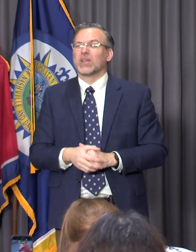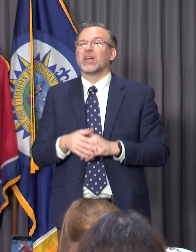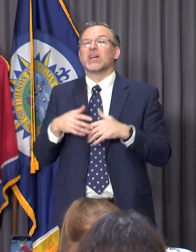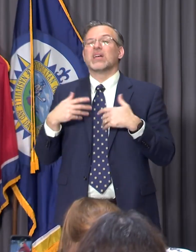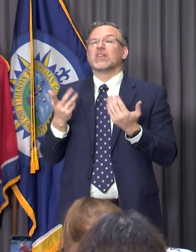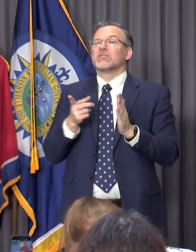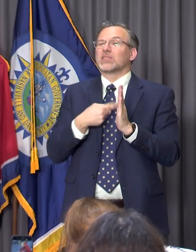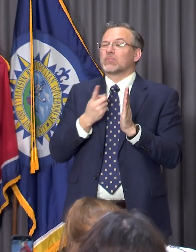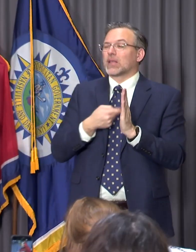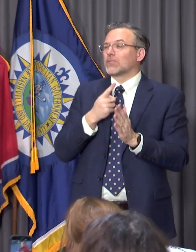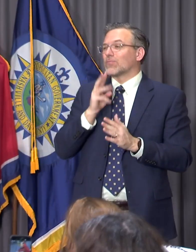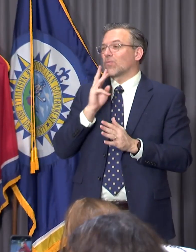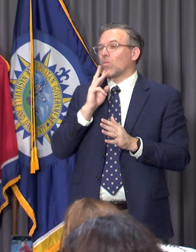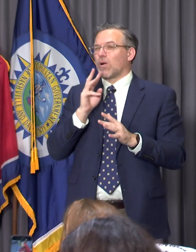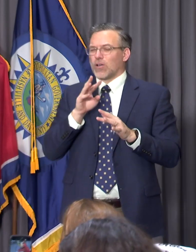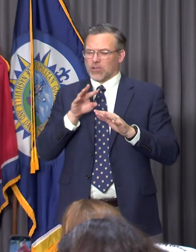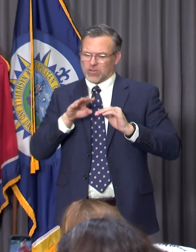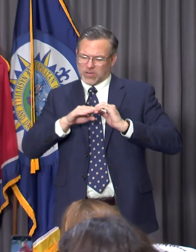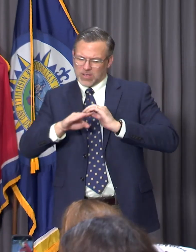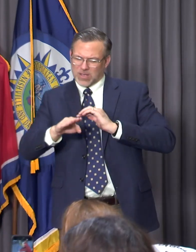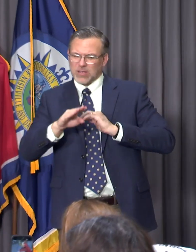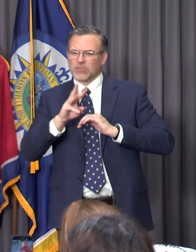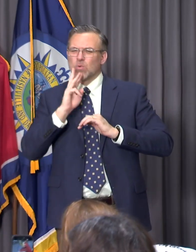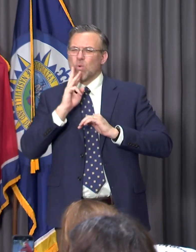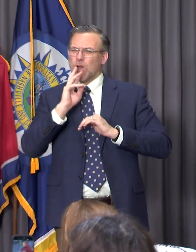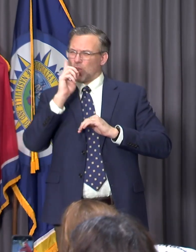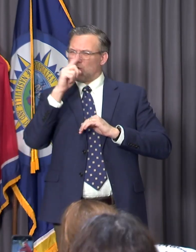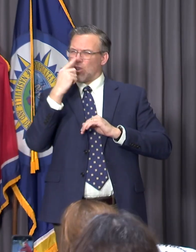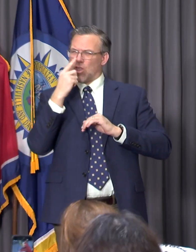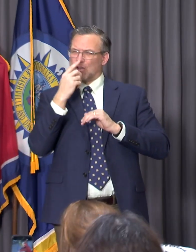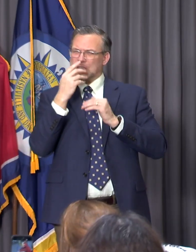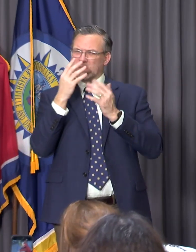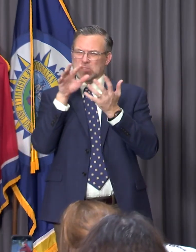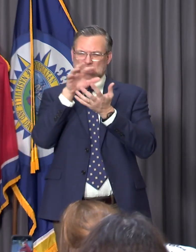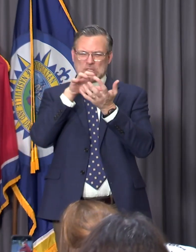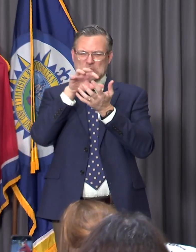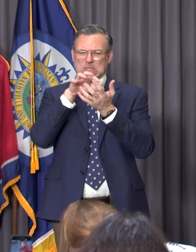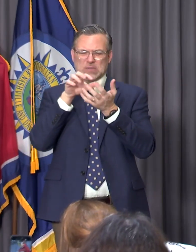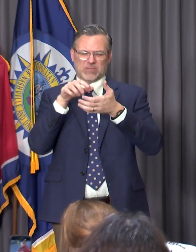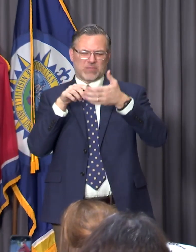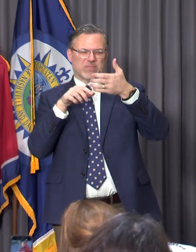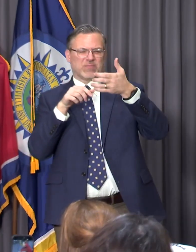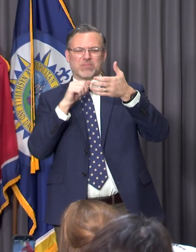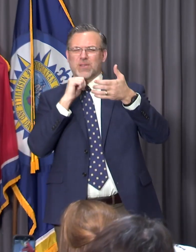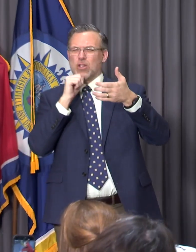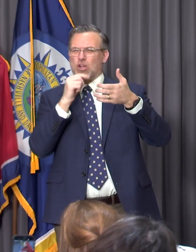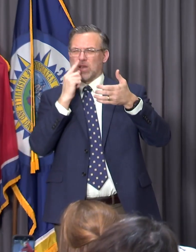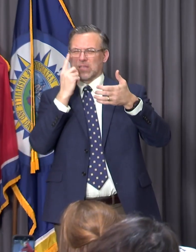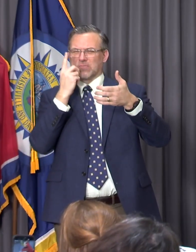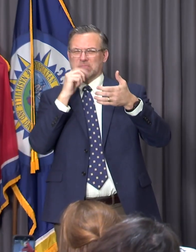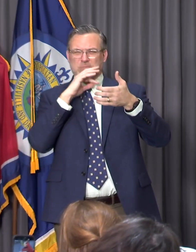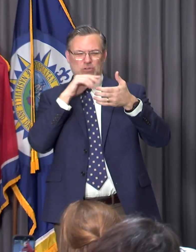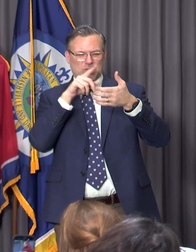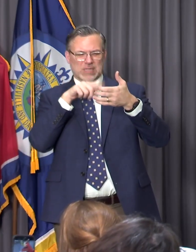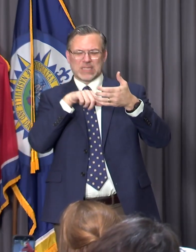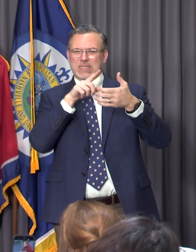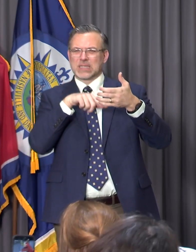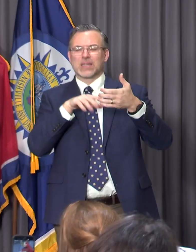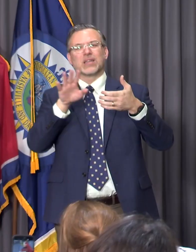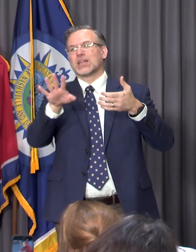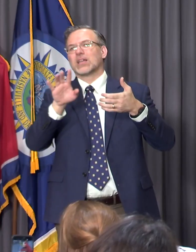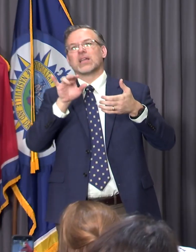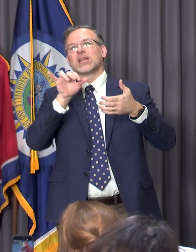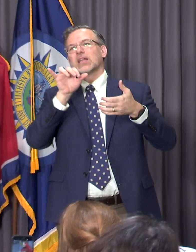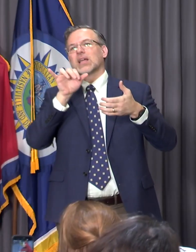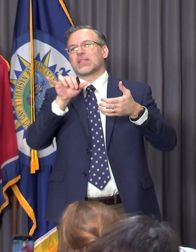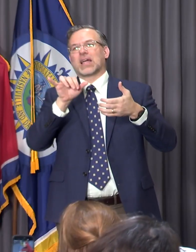system, people will find that their water looks cloudy when they get it into a glass. What that is normally is water in